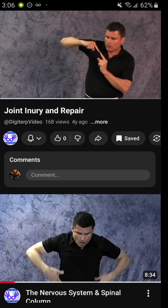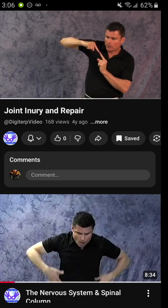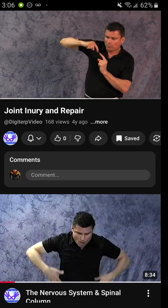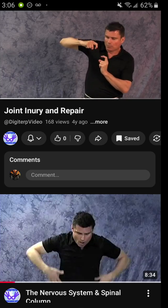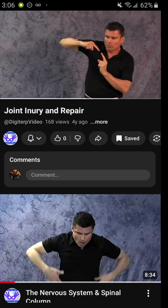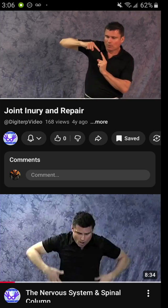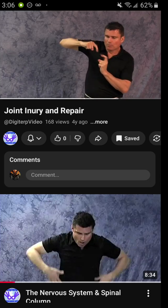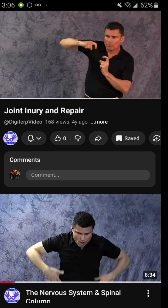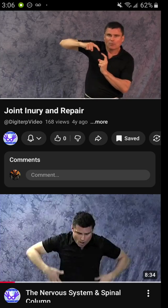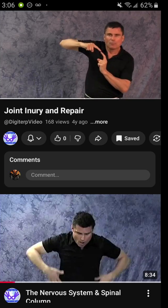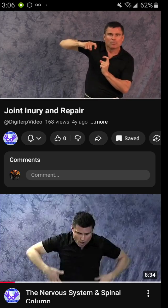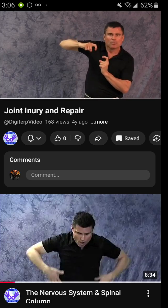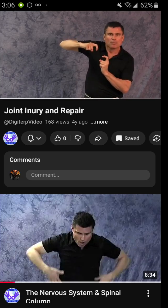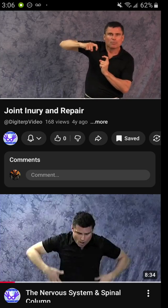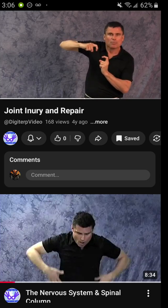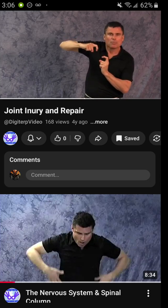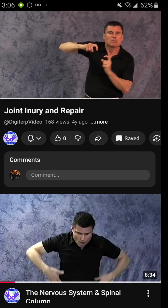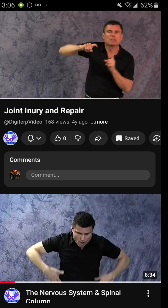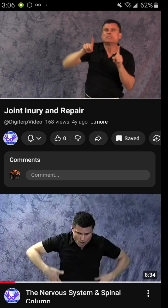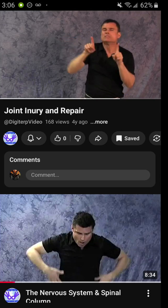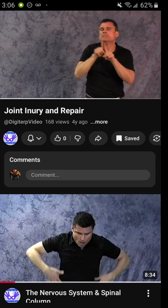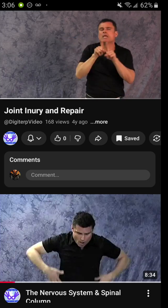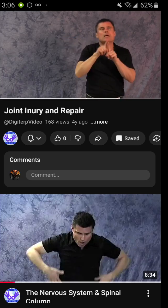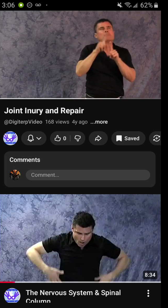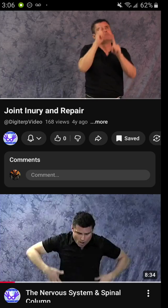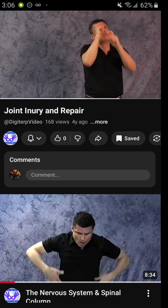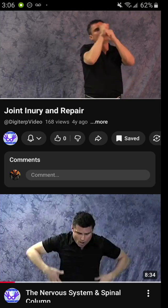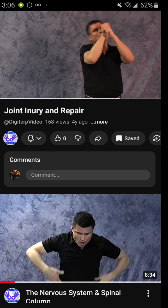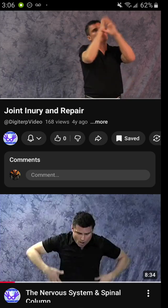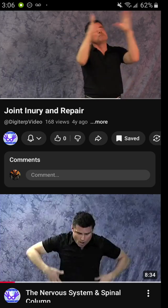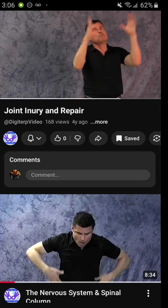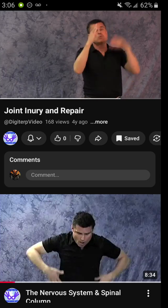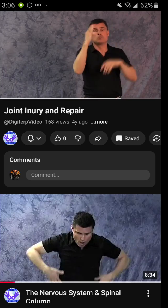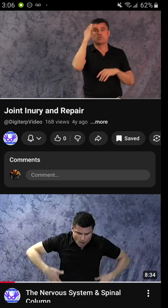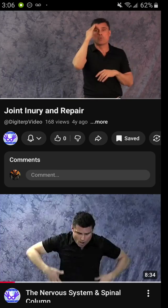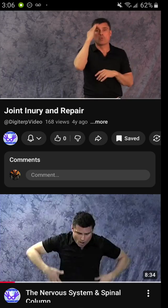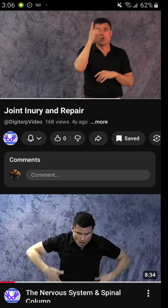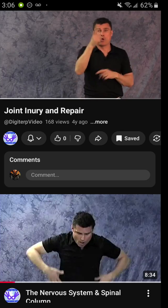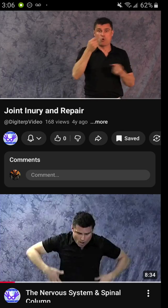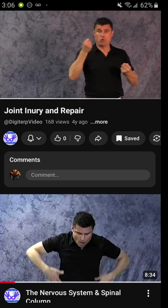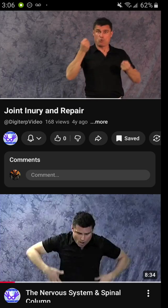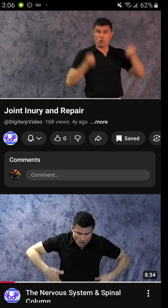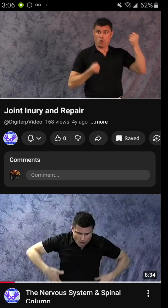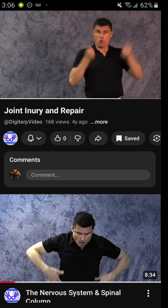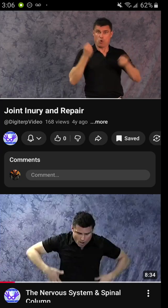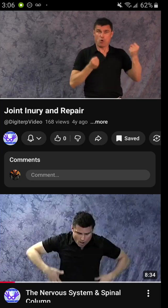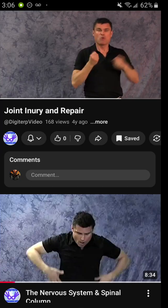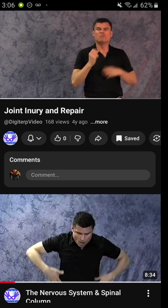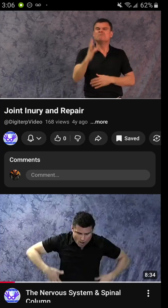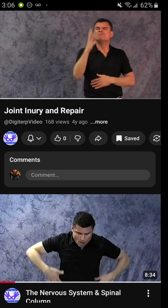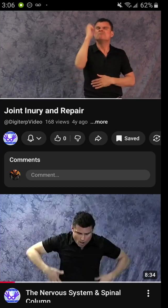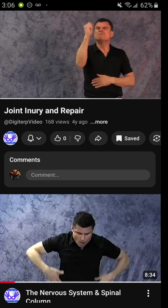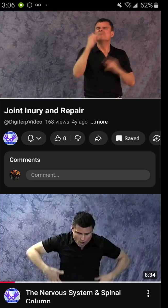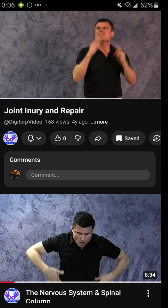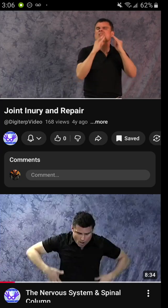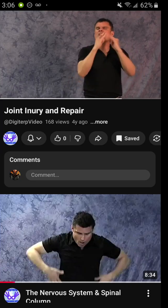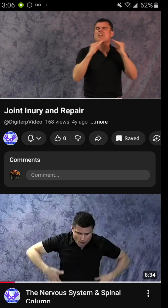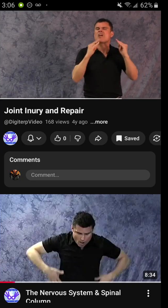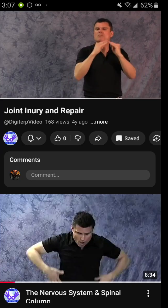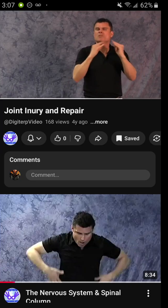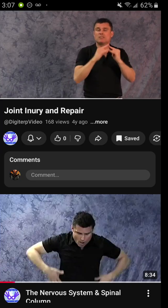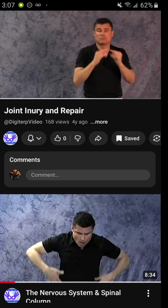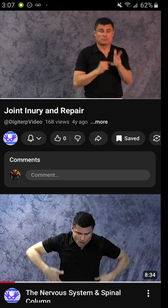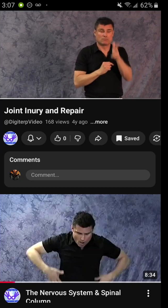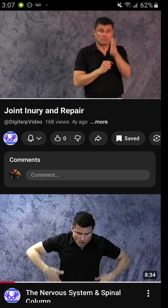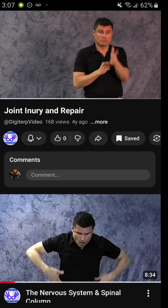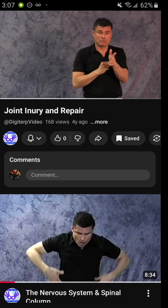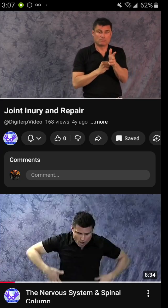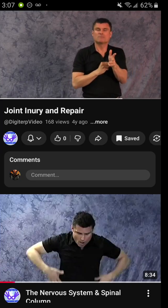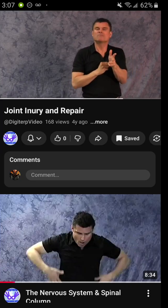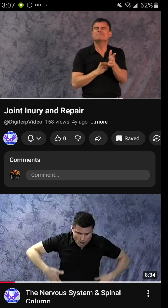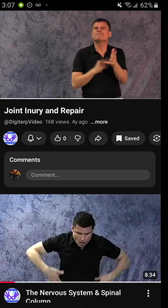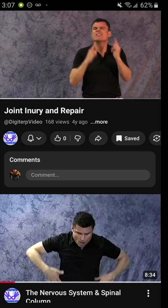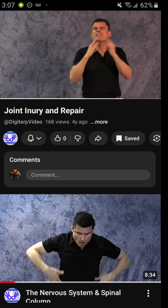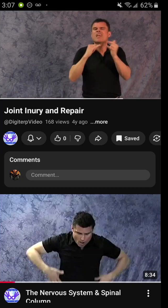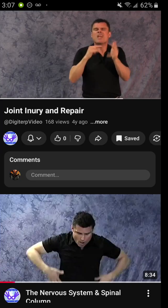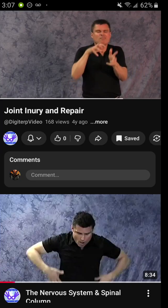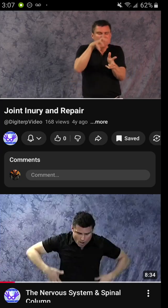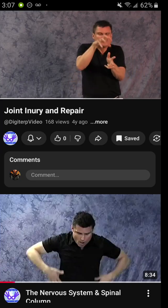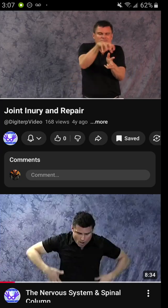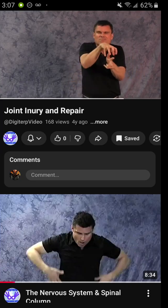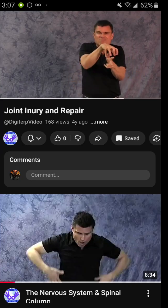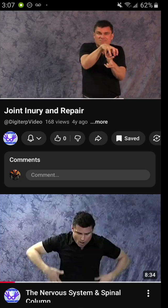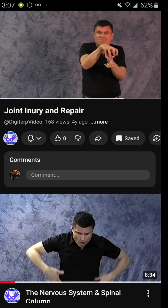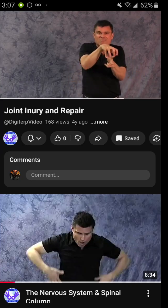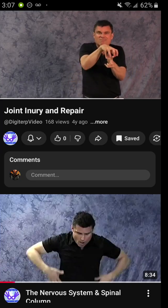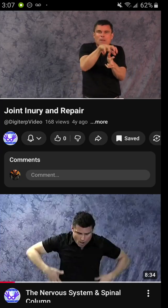brake, a car brake, the struts to the brake and tires,